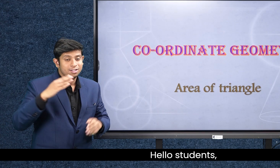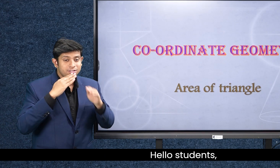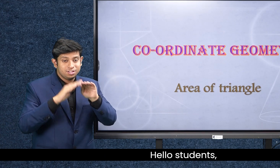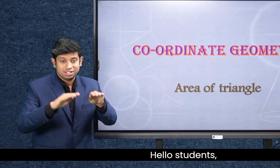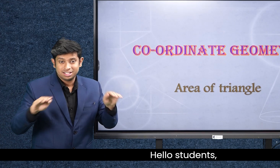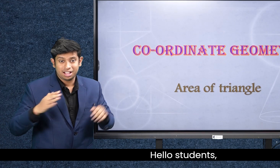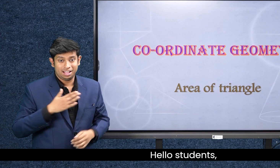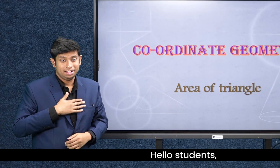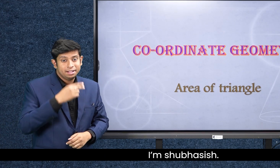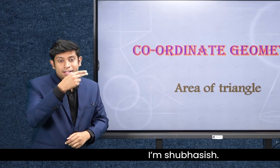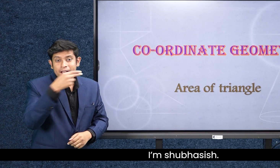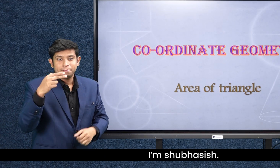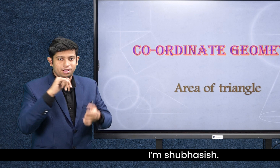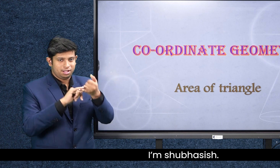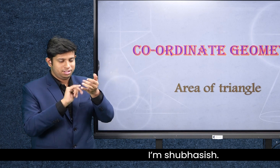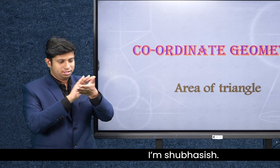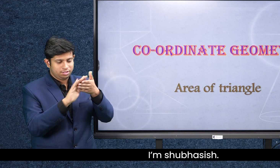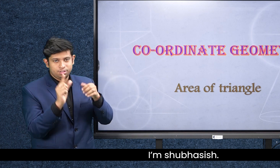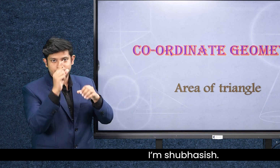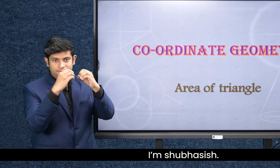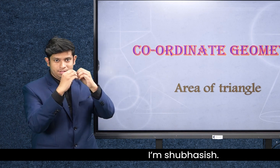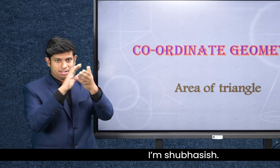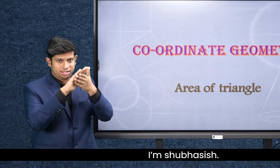Hello students, I am Subhashish.